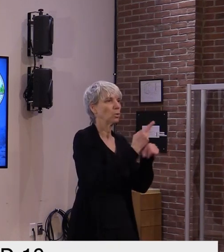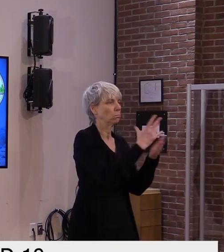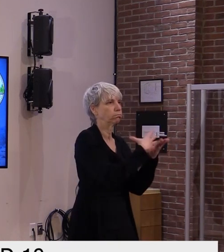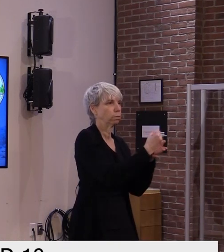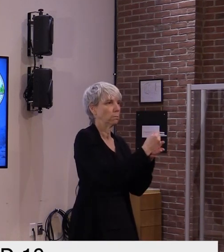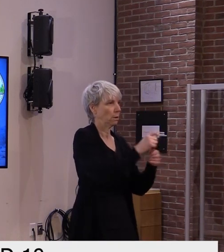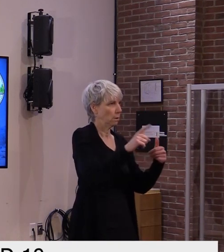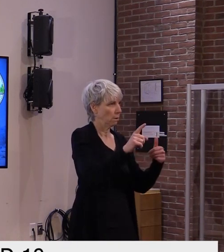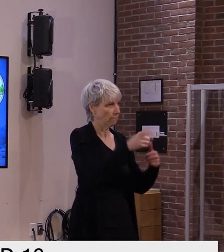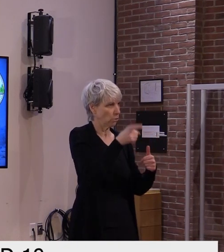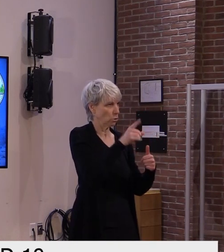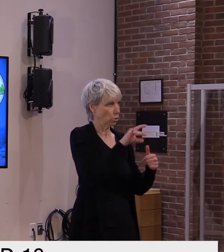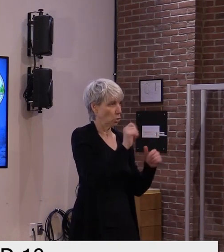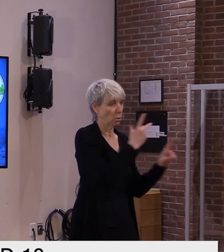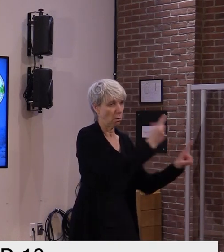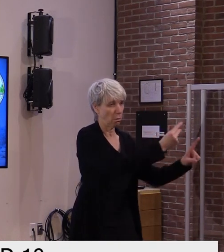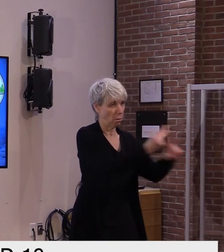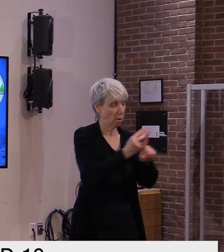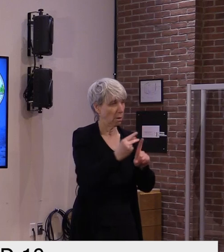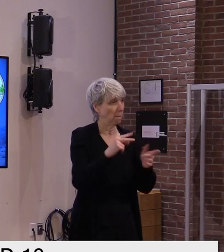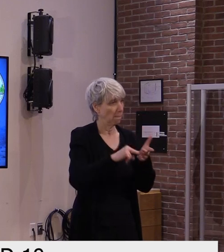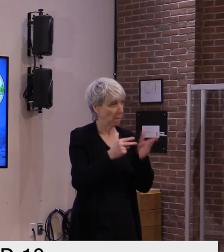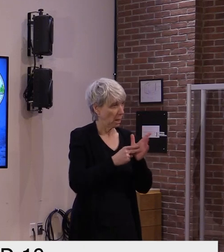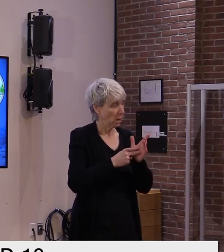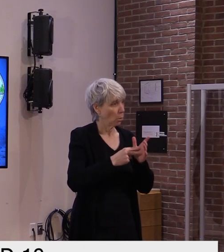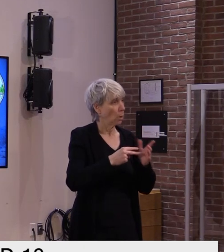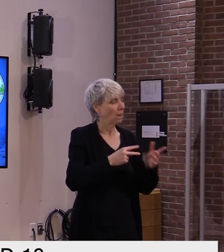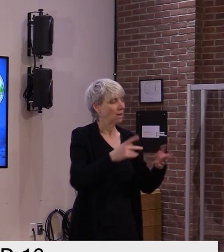again, I'll let Dr. Levine answer this, but